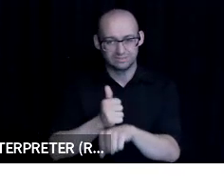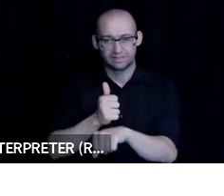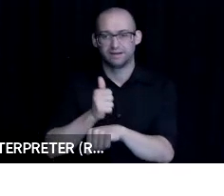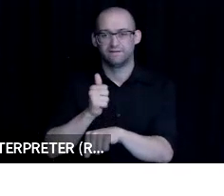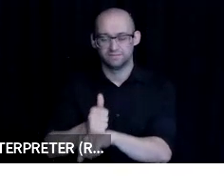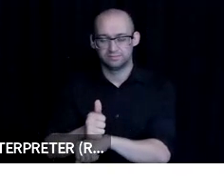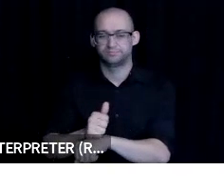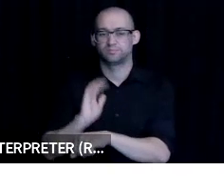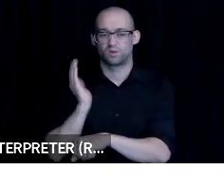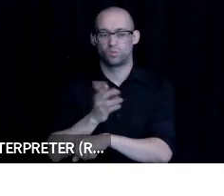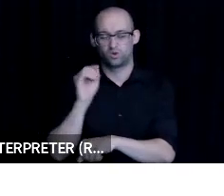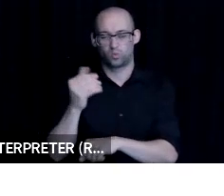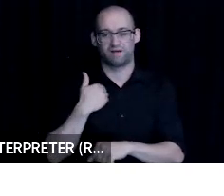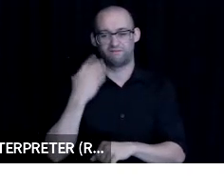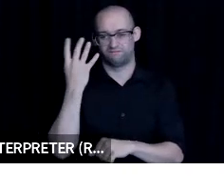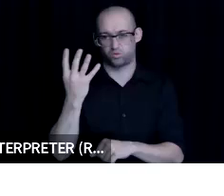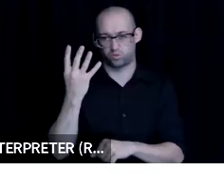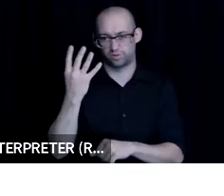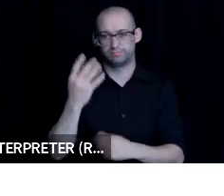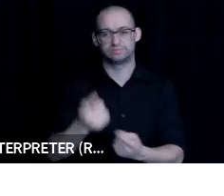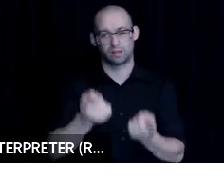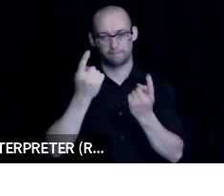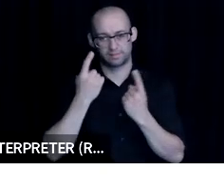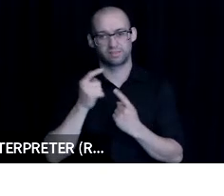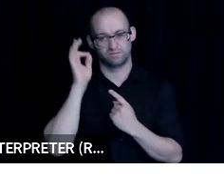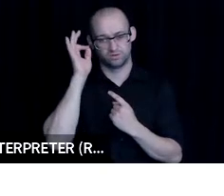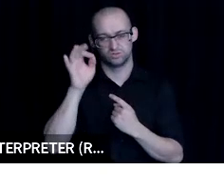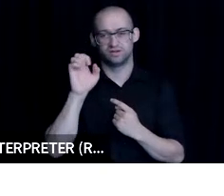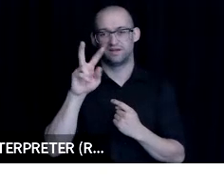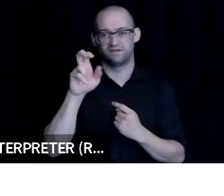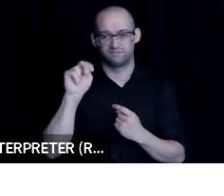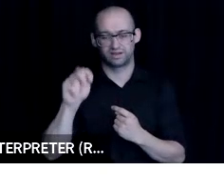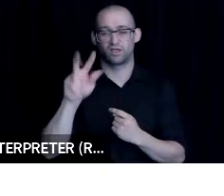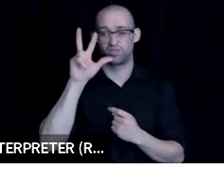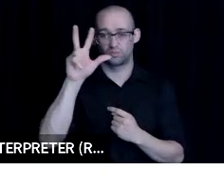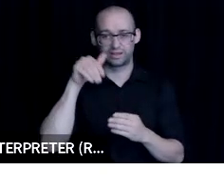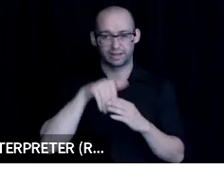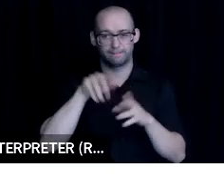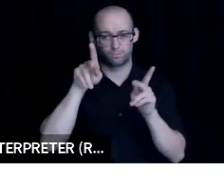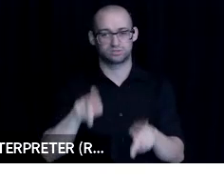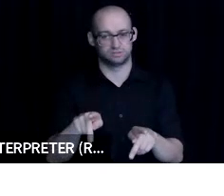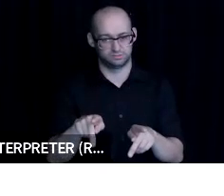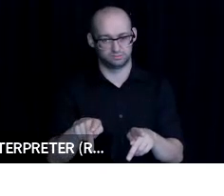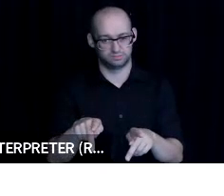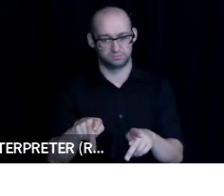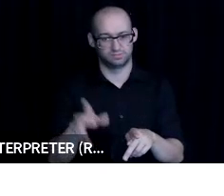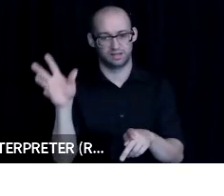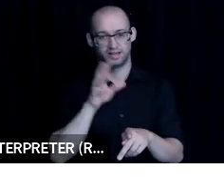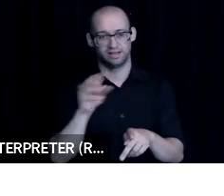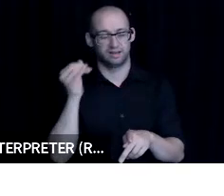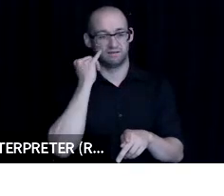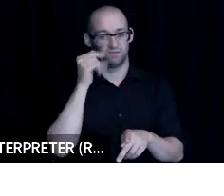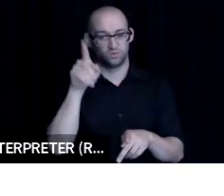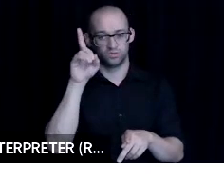have 4 upcoming events, 3 of which are in person. And if you